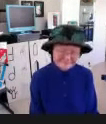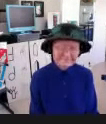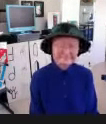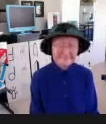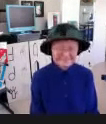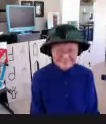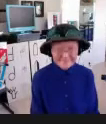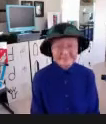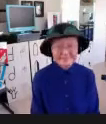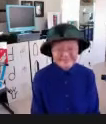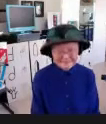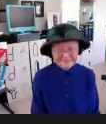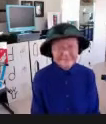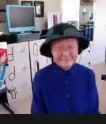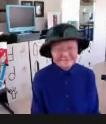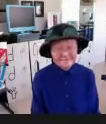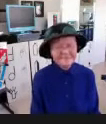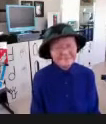opinion.